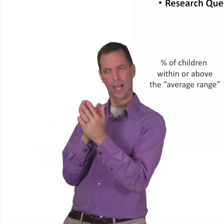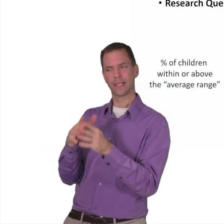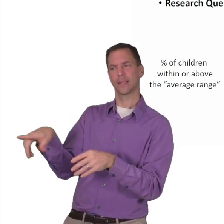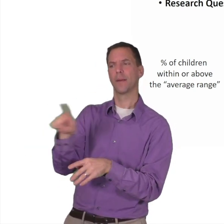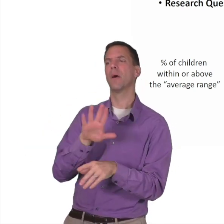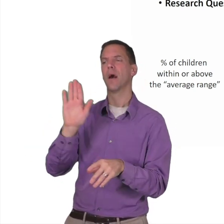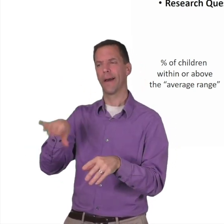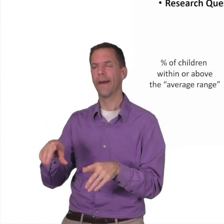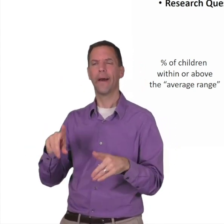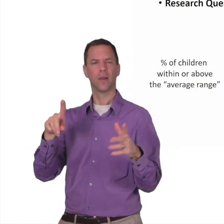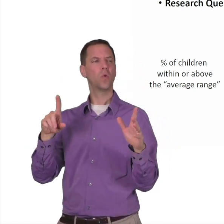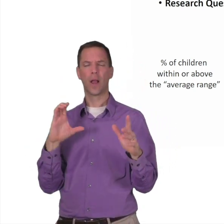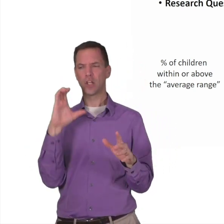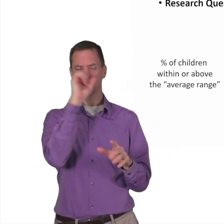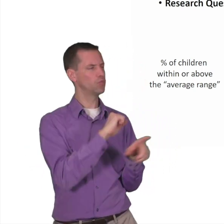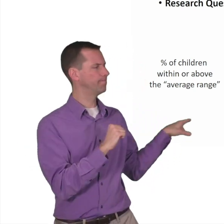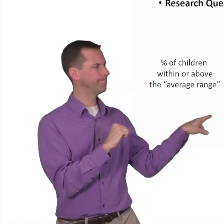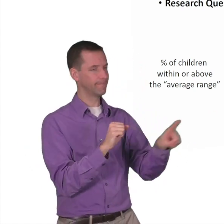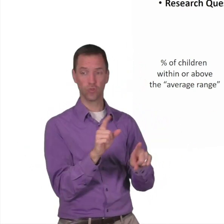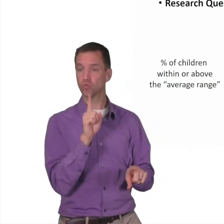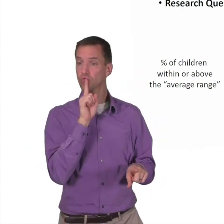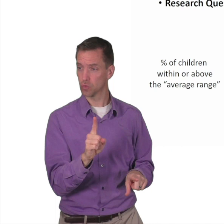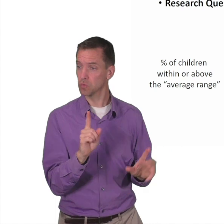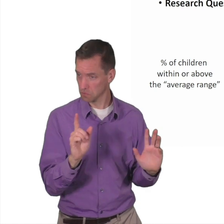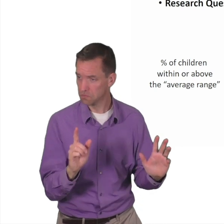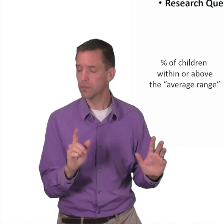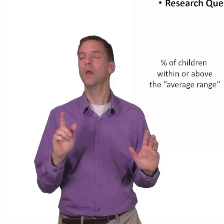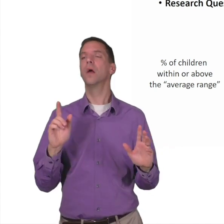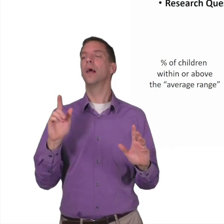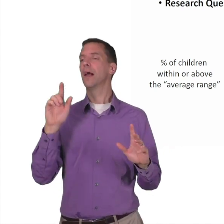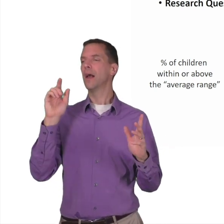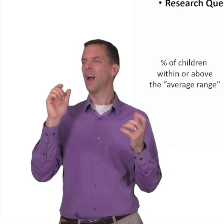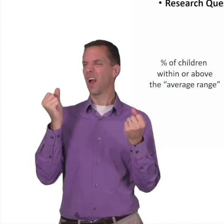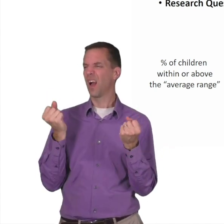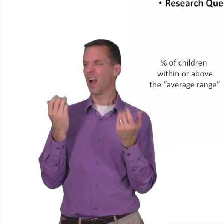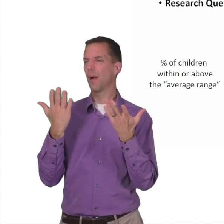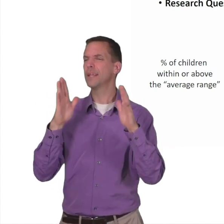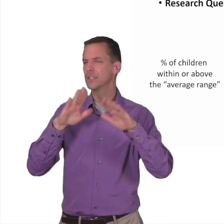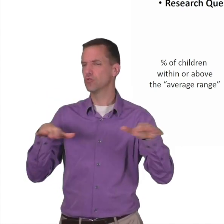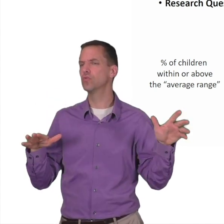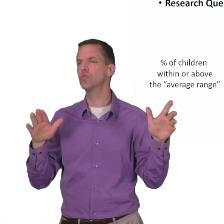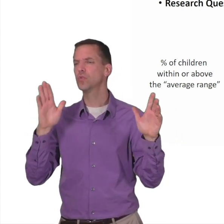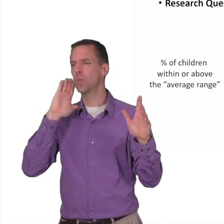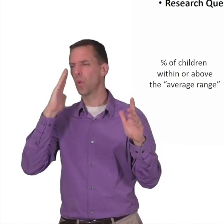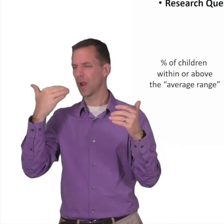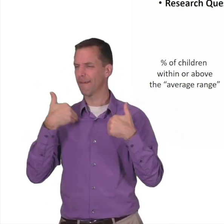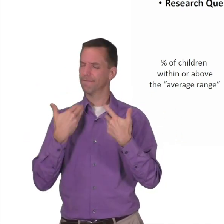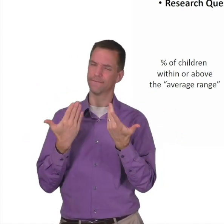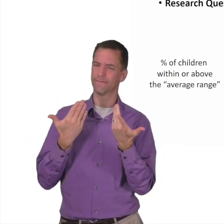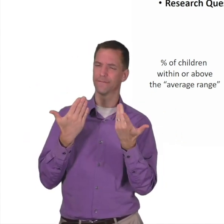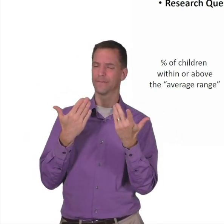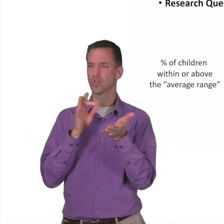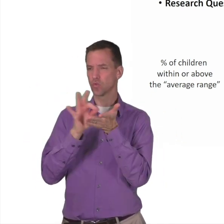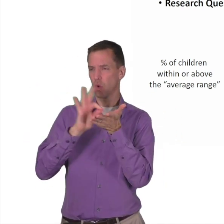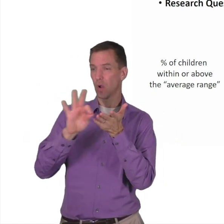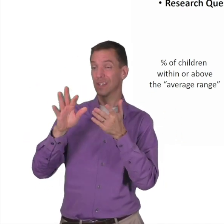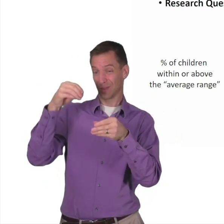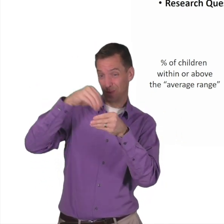students, and we asked them to assume that these statements are true. How many children do you think will